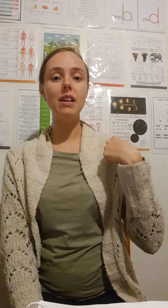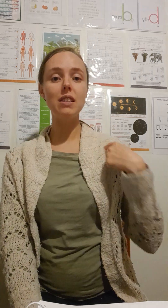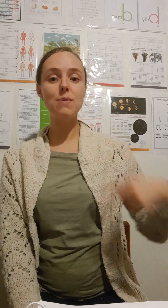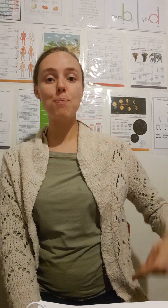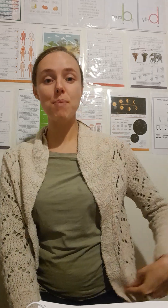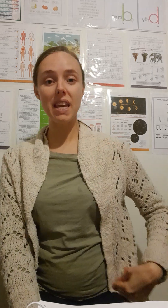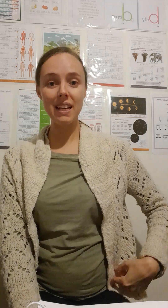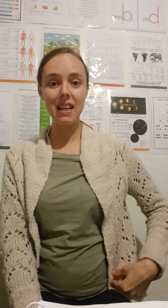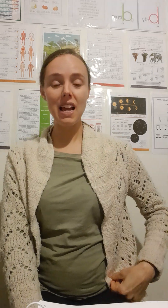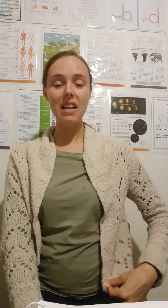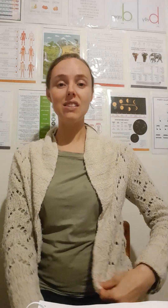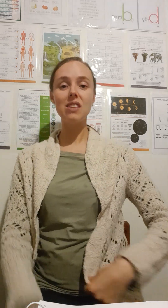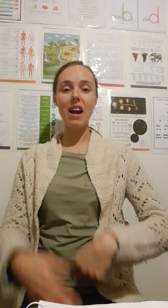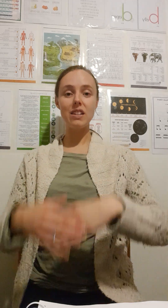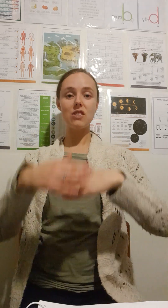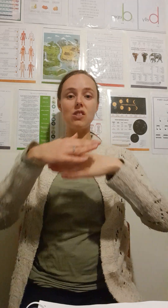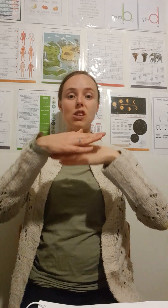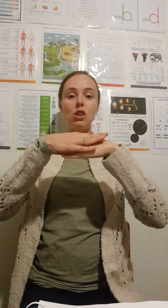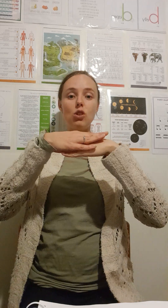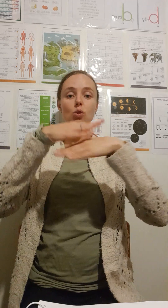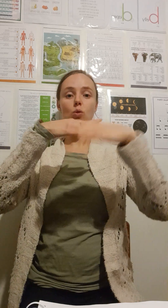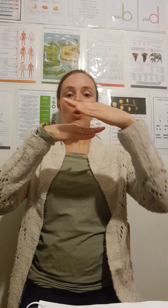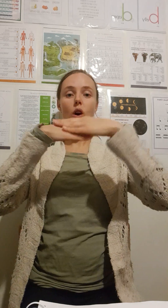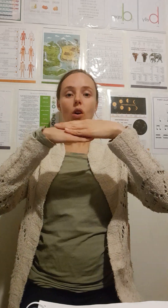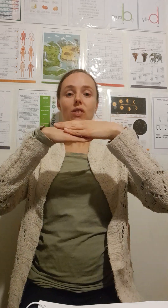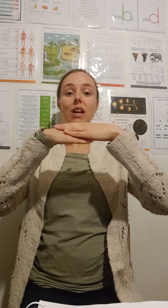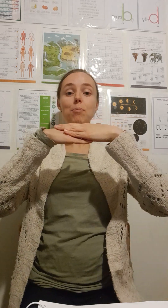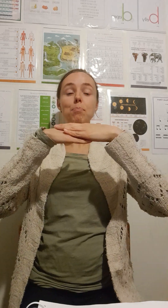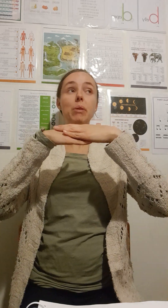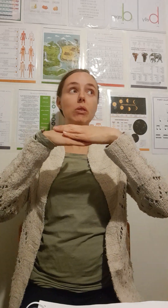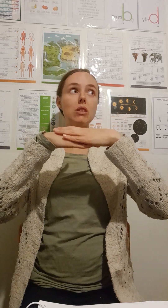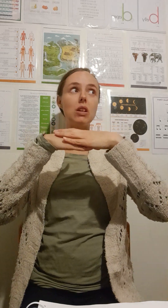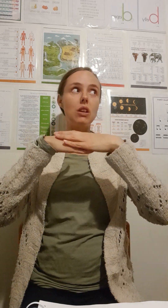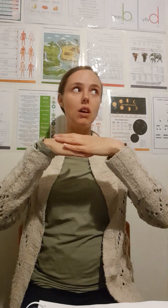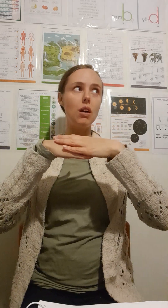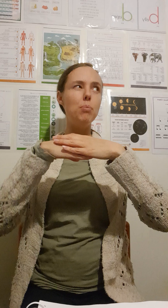China's Ming Dynasty, they built a